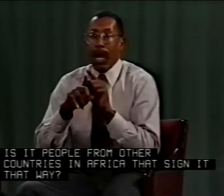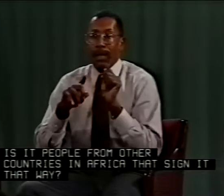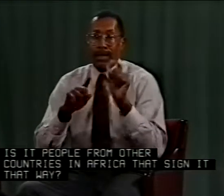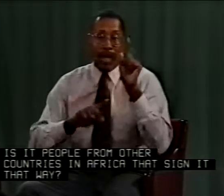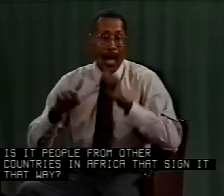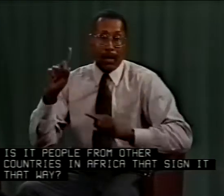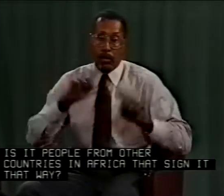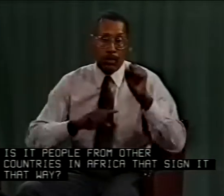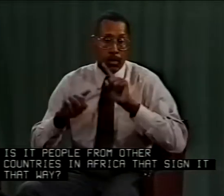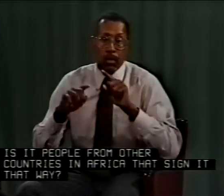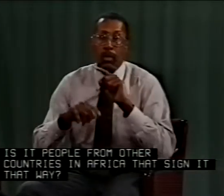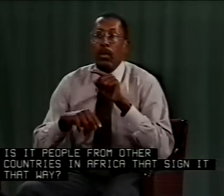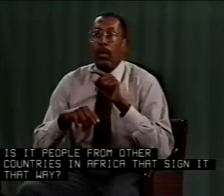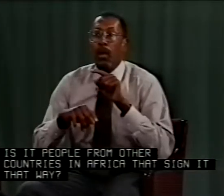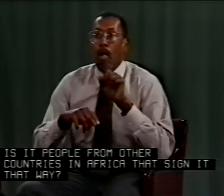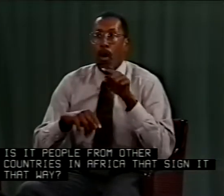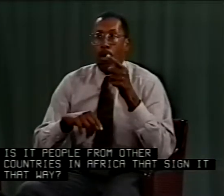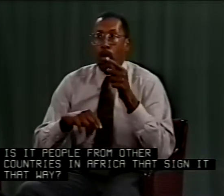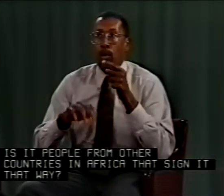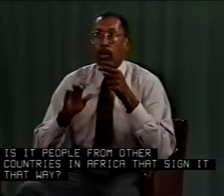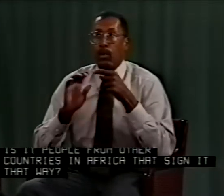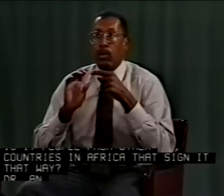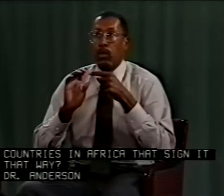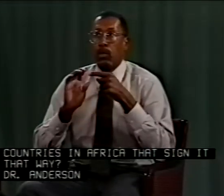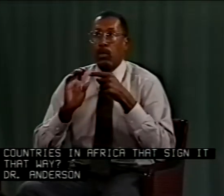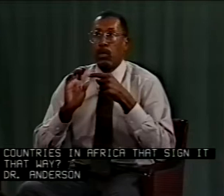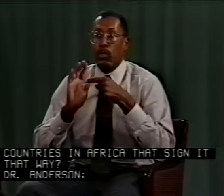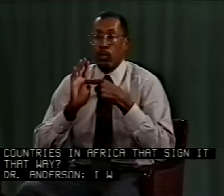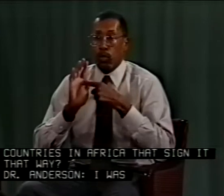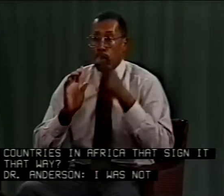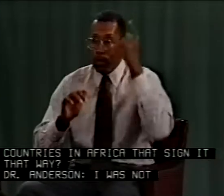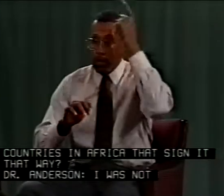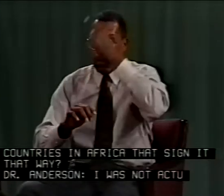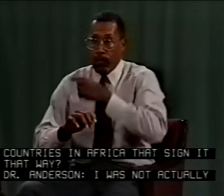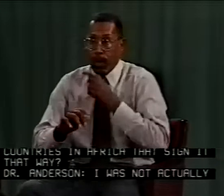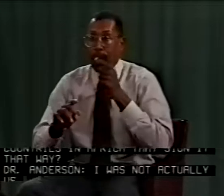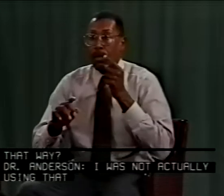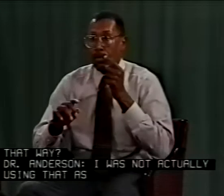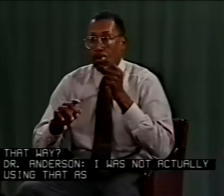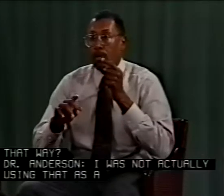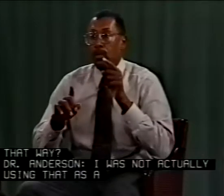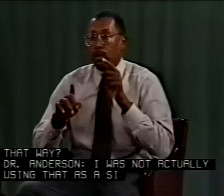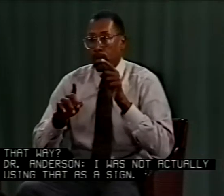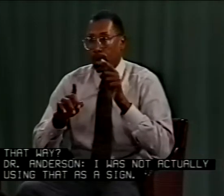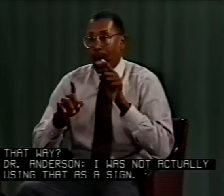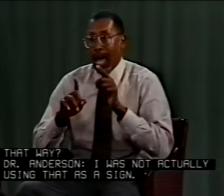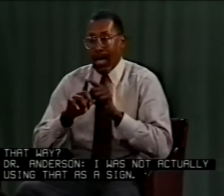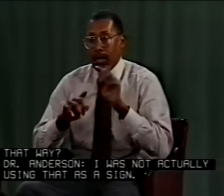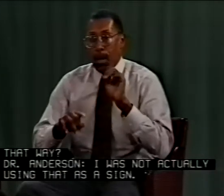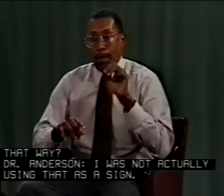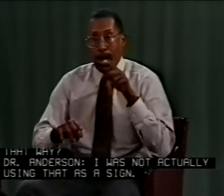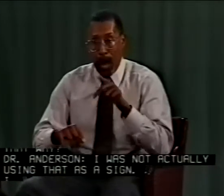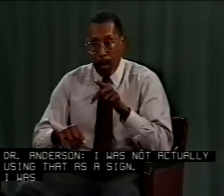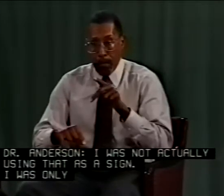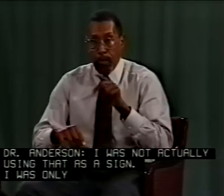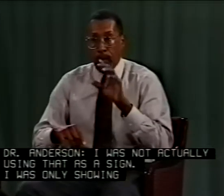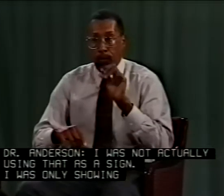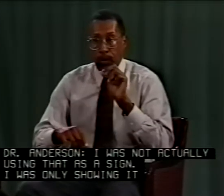I was not actually using that as a sign. I was only showing it as an example of the